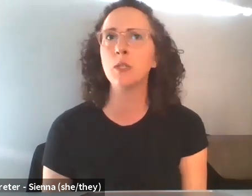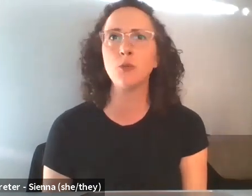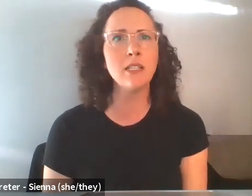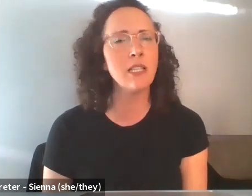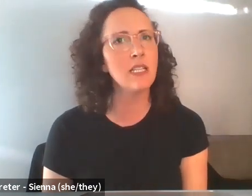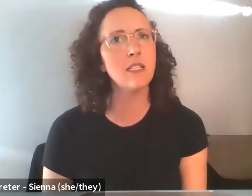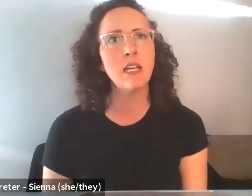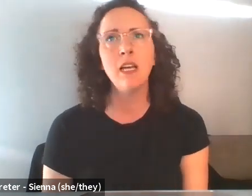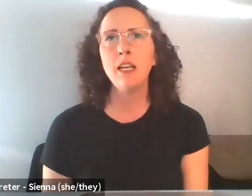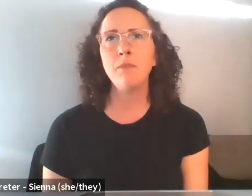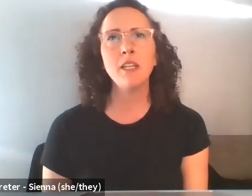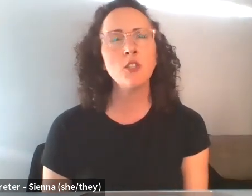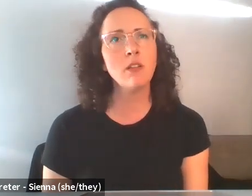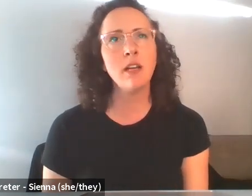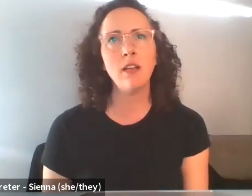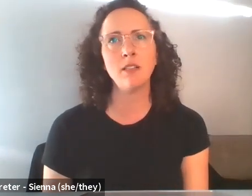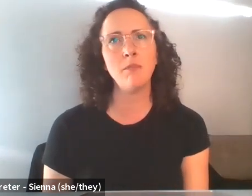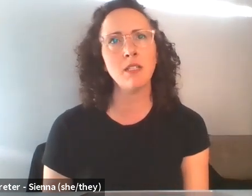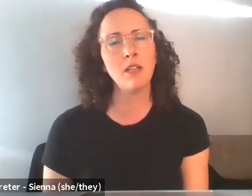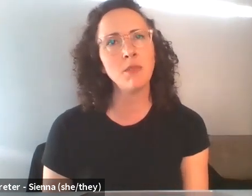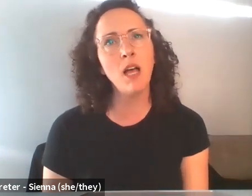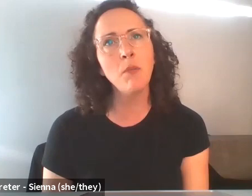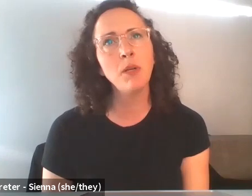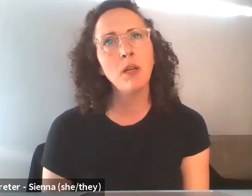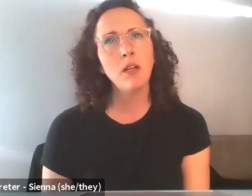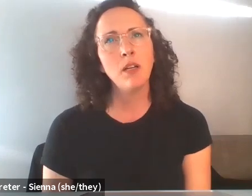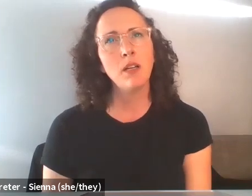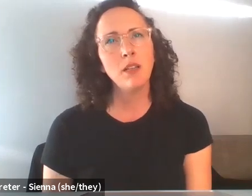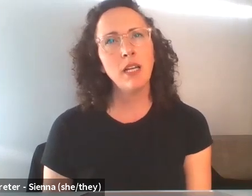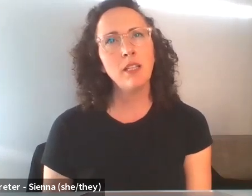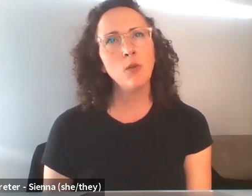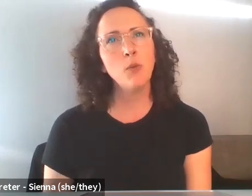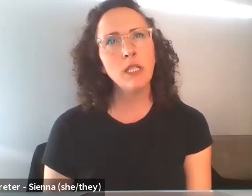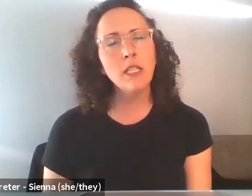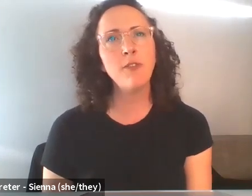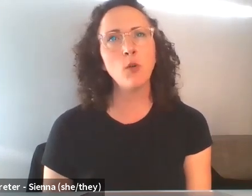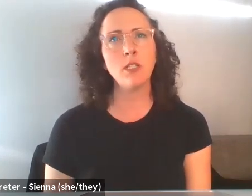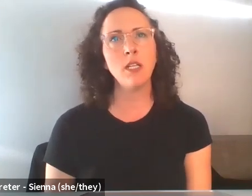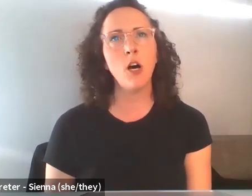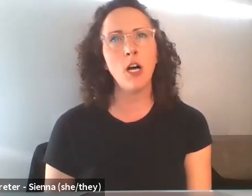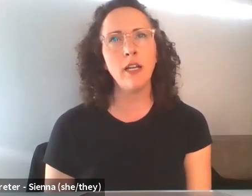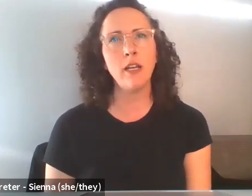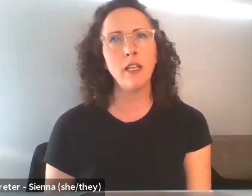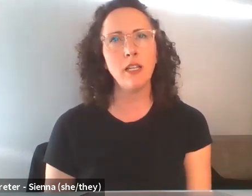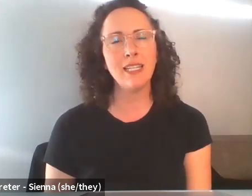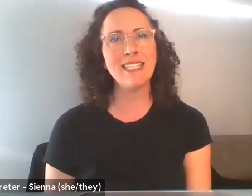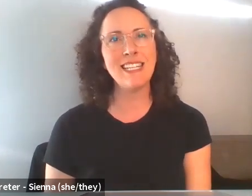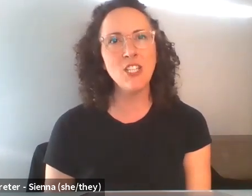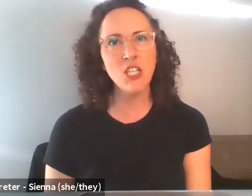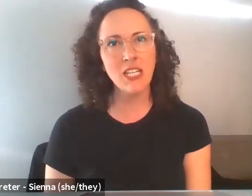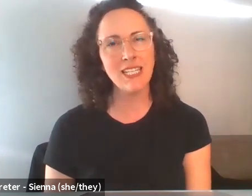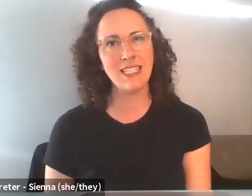really need to address this and make sure that next time this comes up, that they're really focusing on